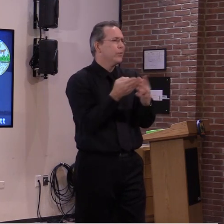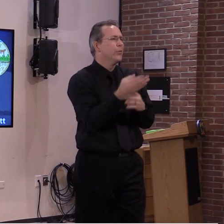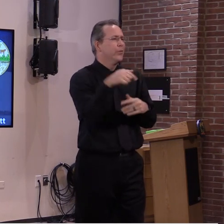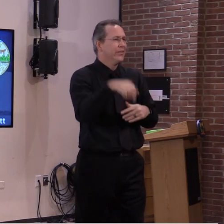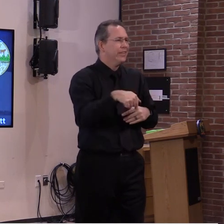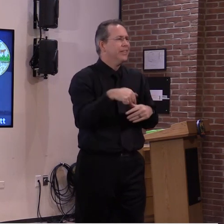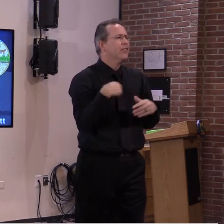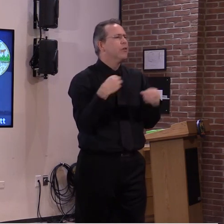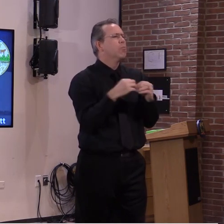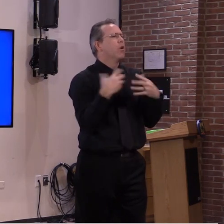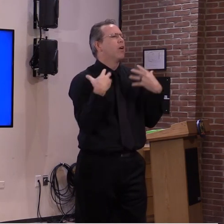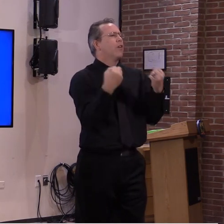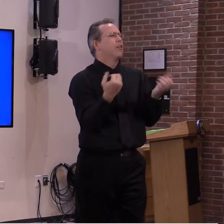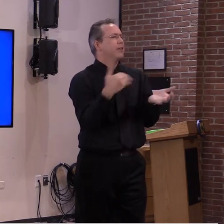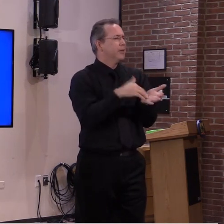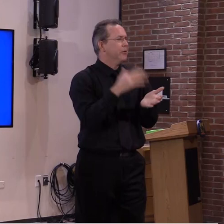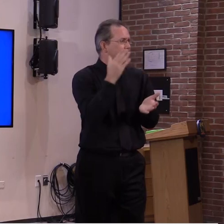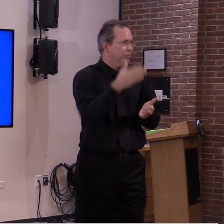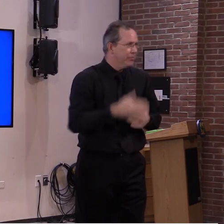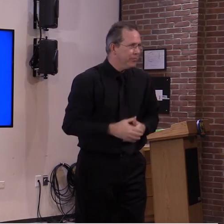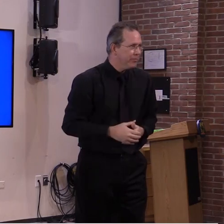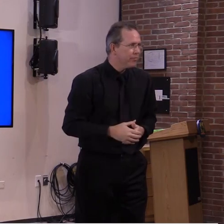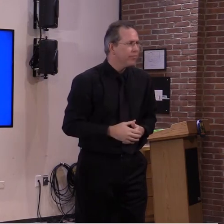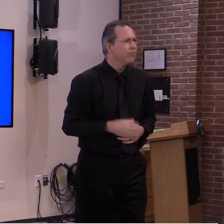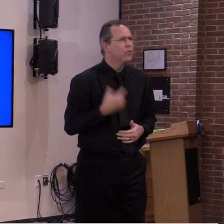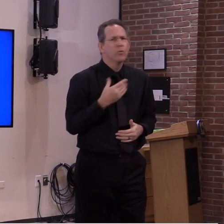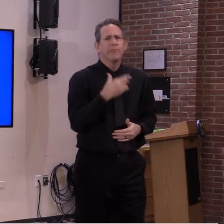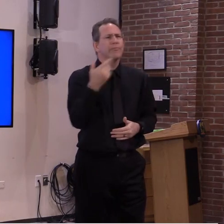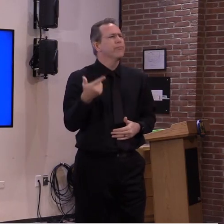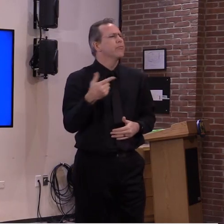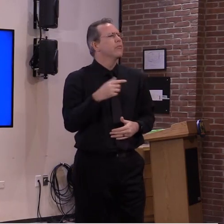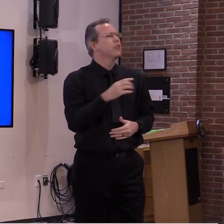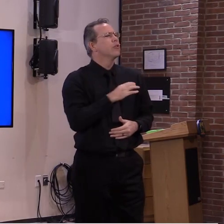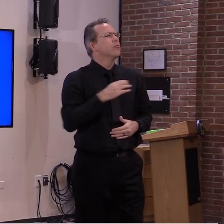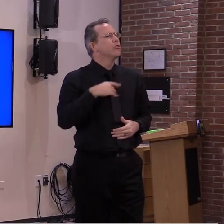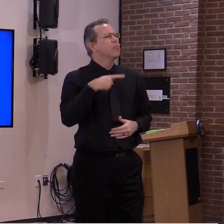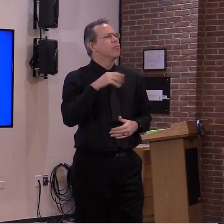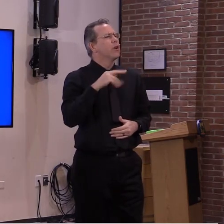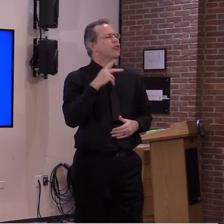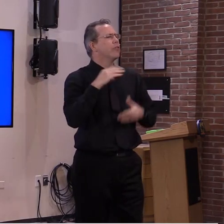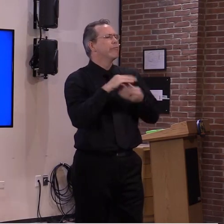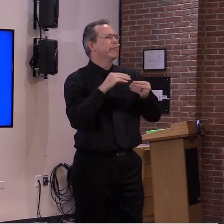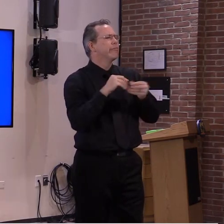I'll turn it over to Commissioner Pichek for our modeling update.